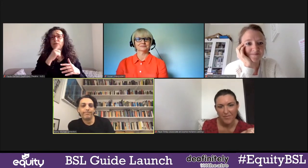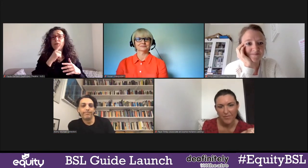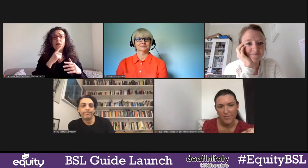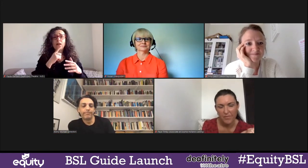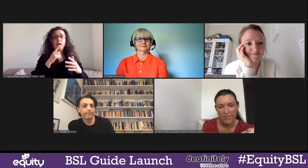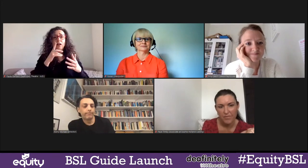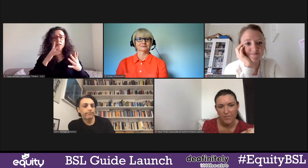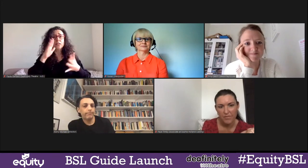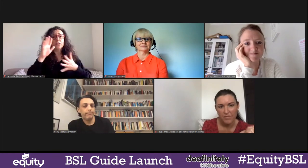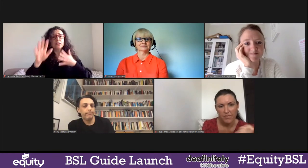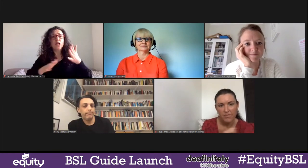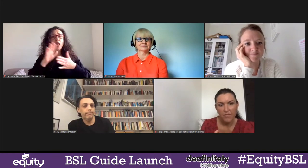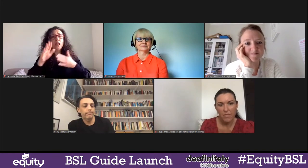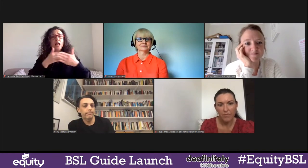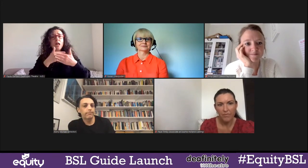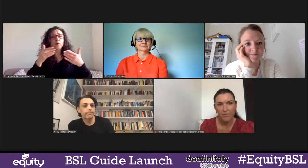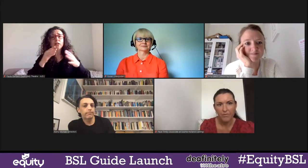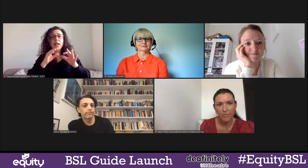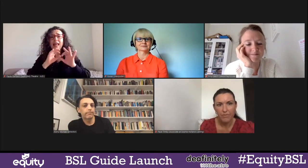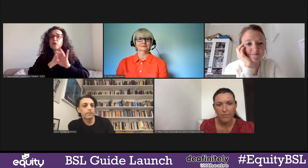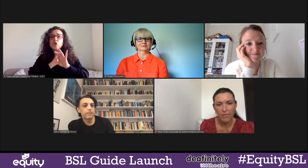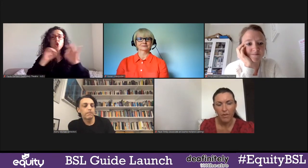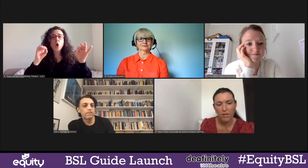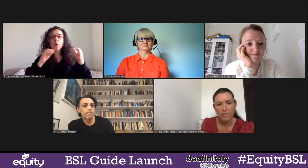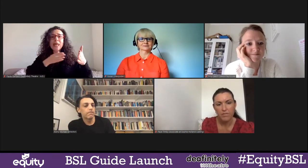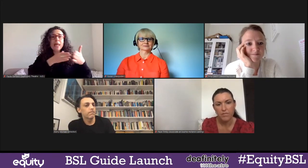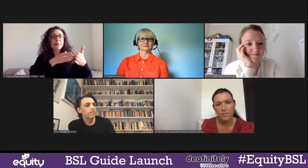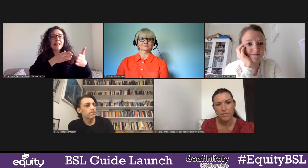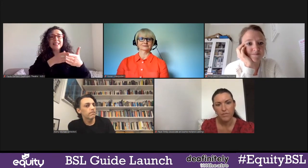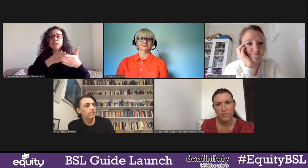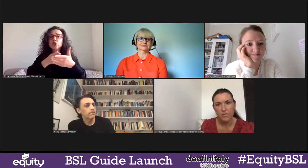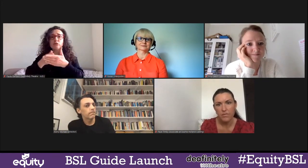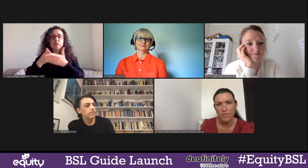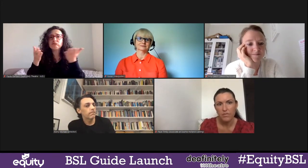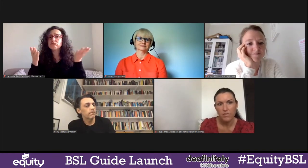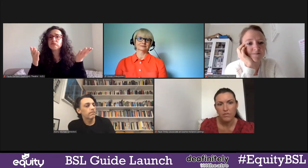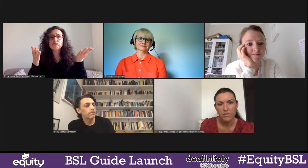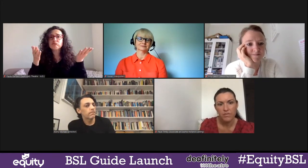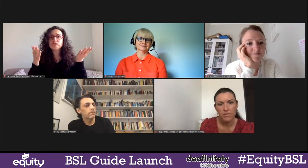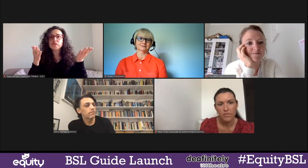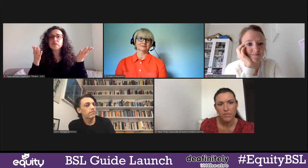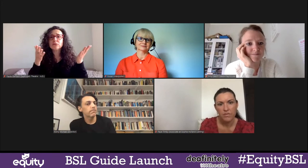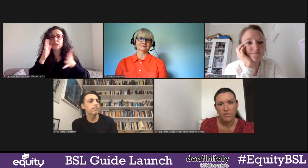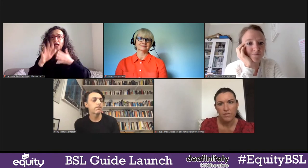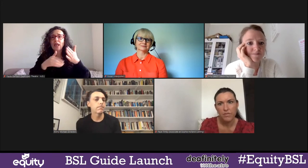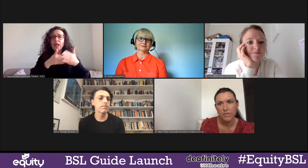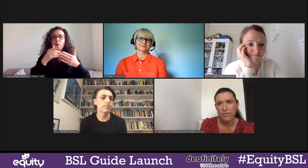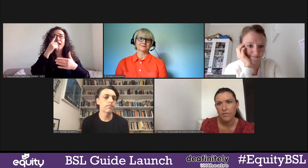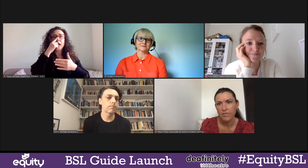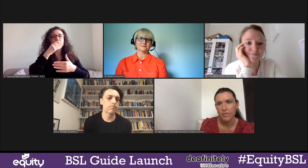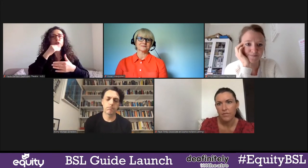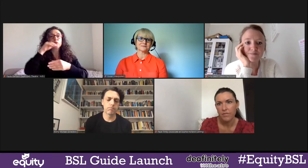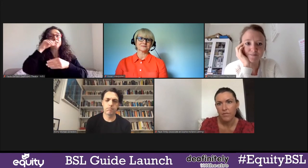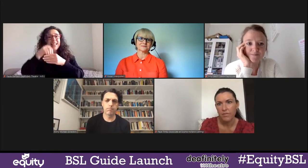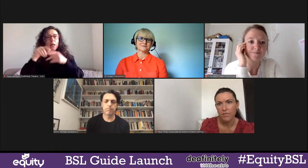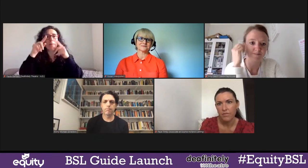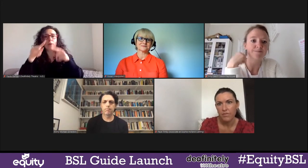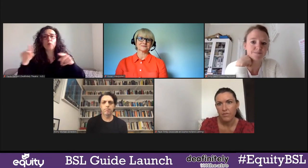Thank you, Kerry. And it's real proof there that sign language doesn't have any limitations in a production. It